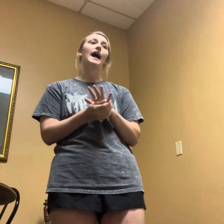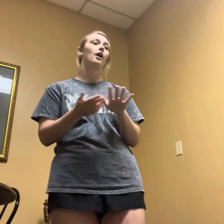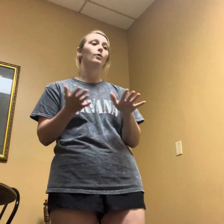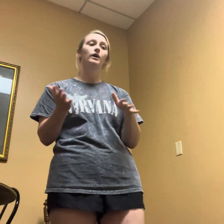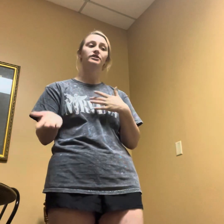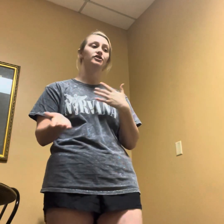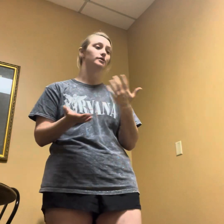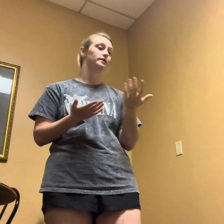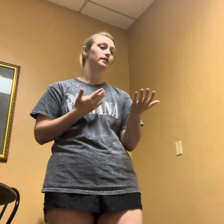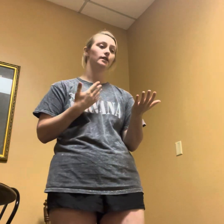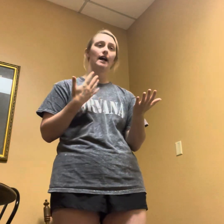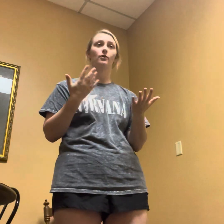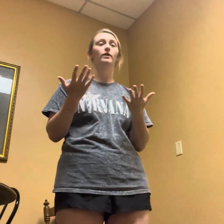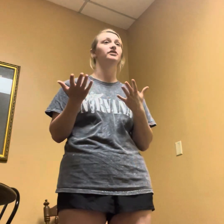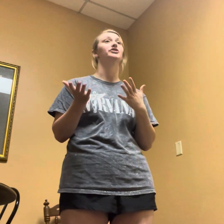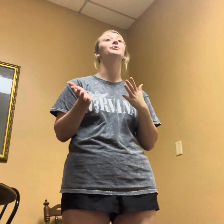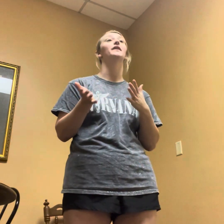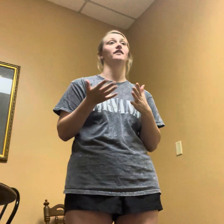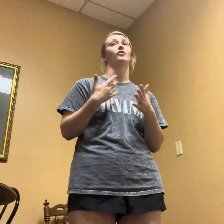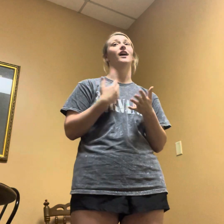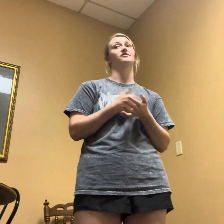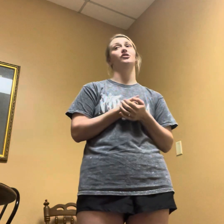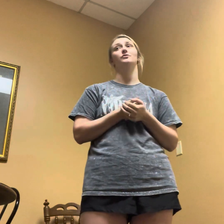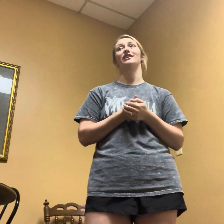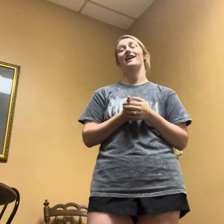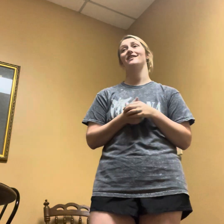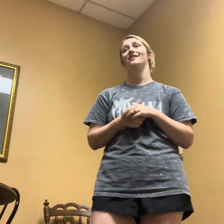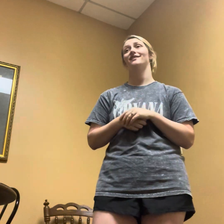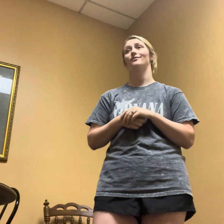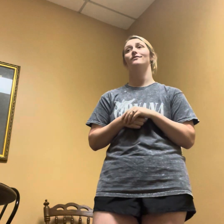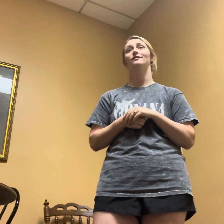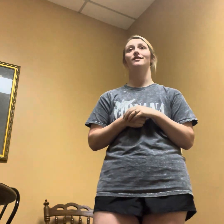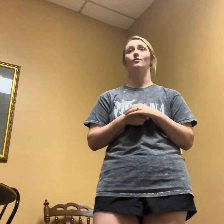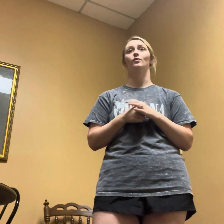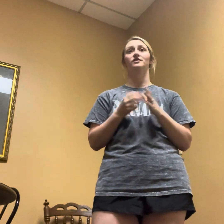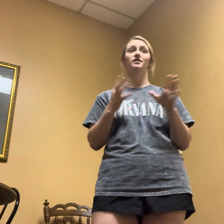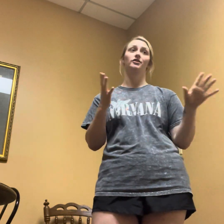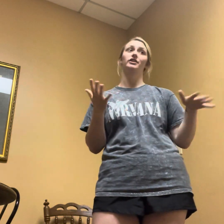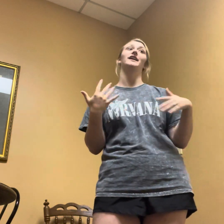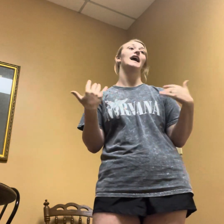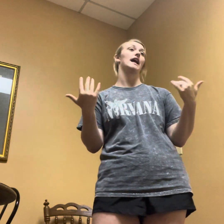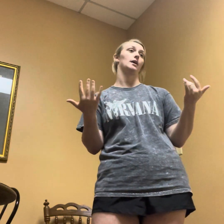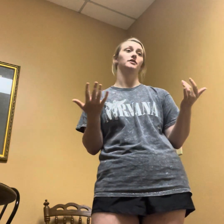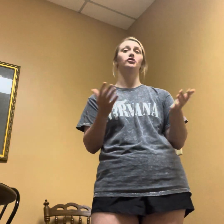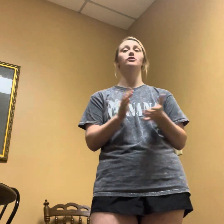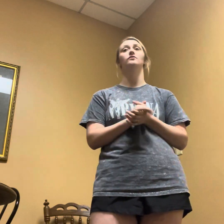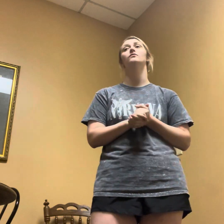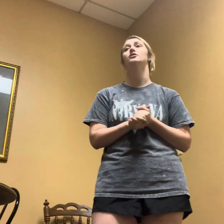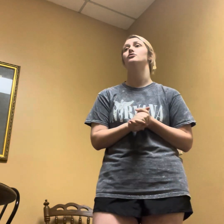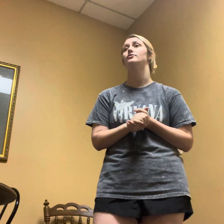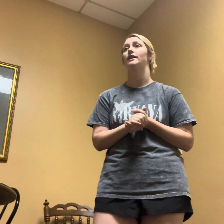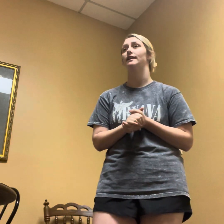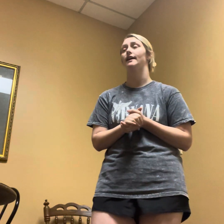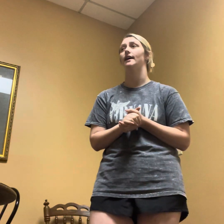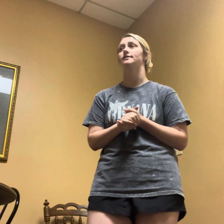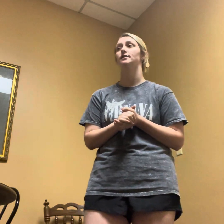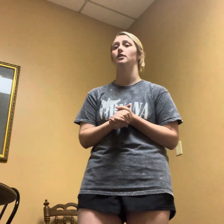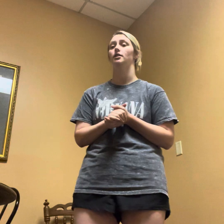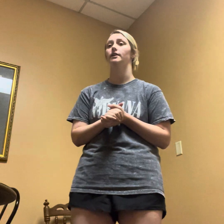How well did you think you guys communicated, and was it a good game? Did you think that it